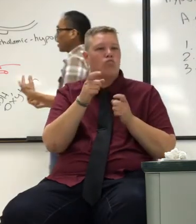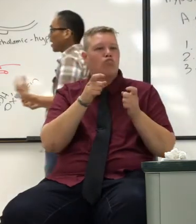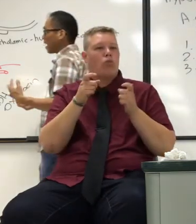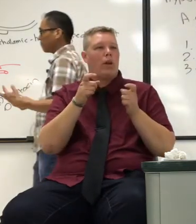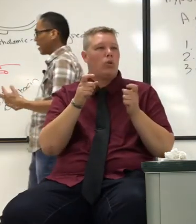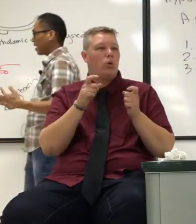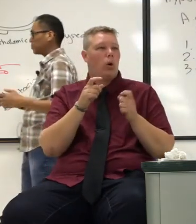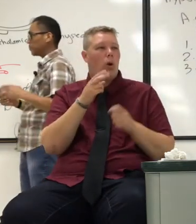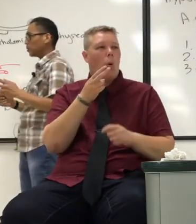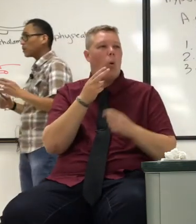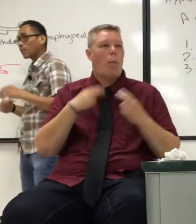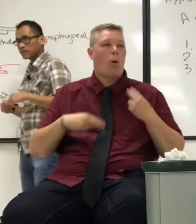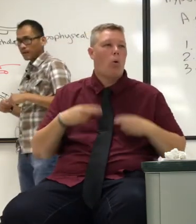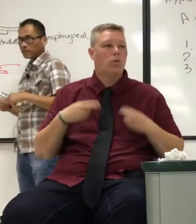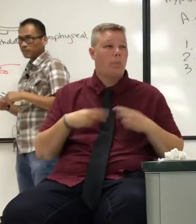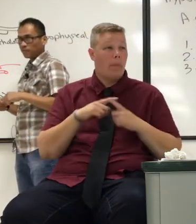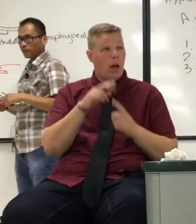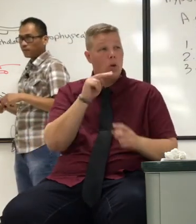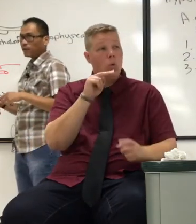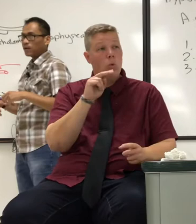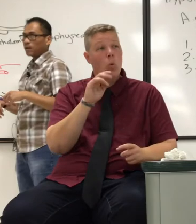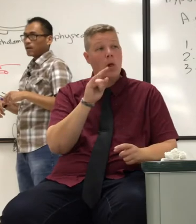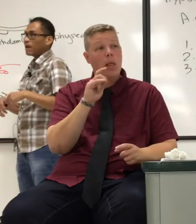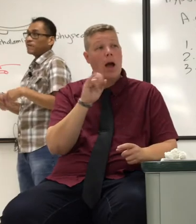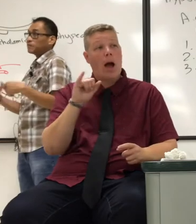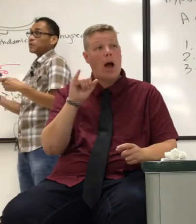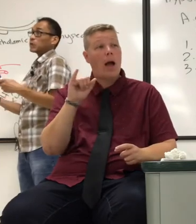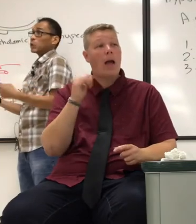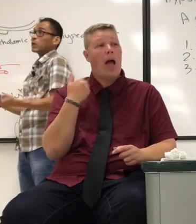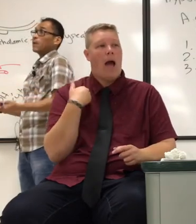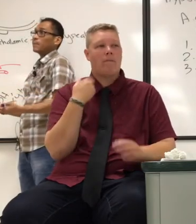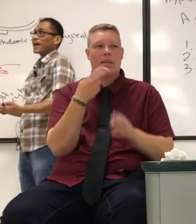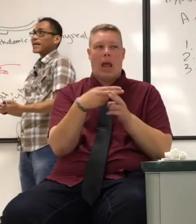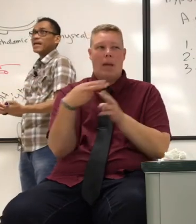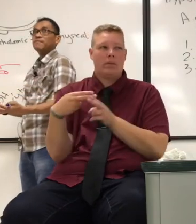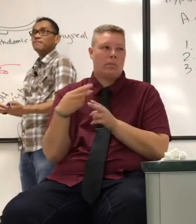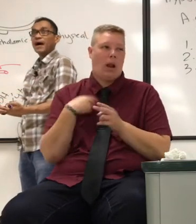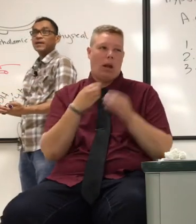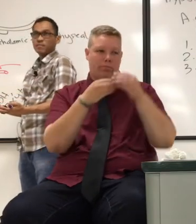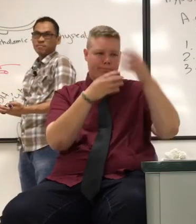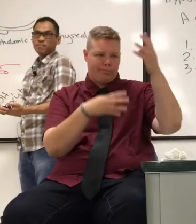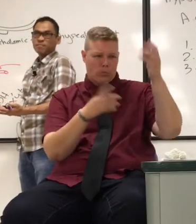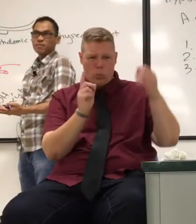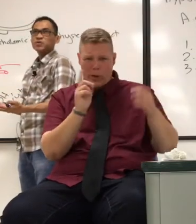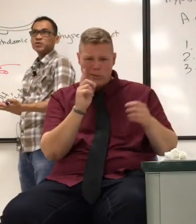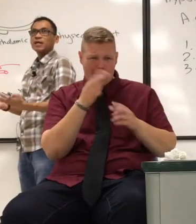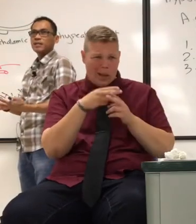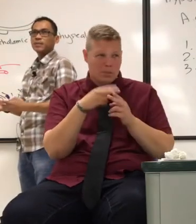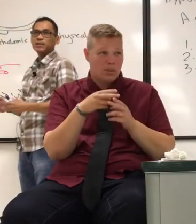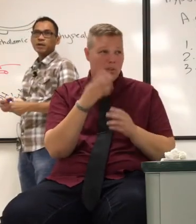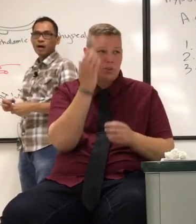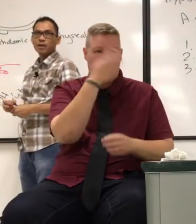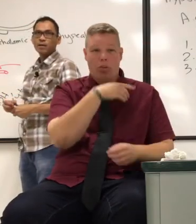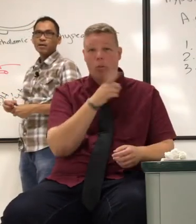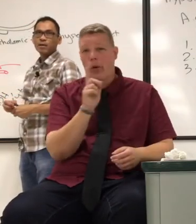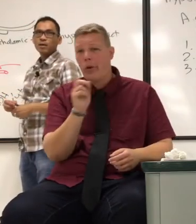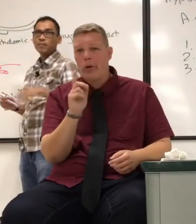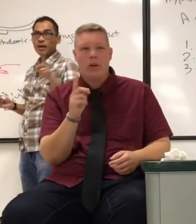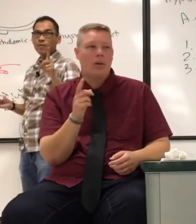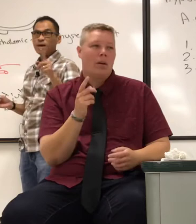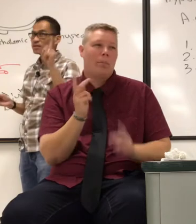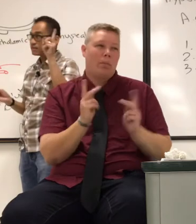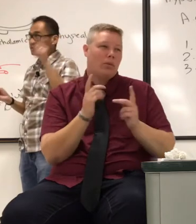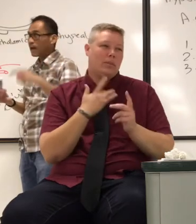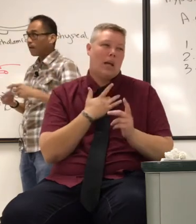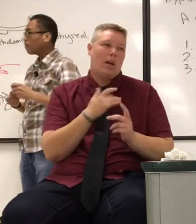those nuclei have names, but you're not responsible for them. I've even tried to look them up, and I can't even find them. They're just not typically taught.